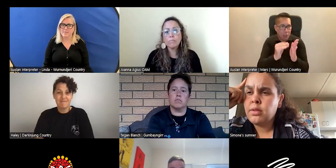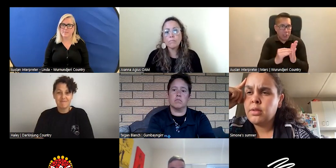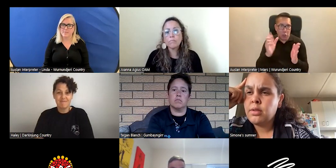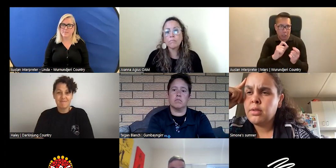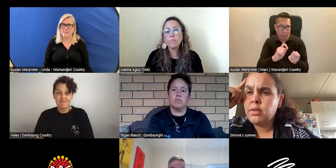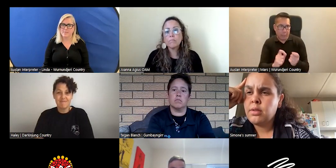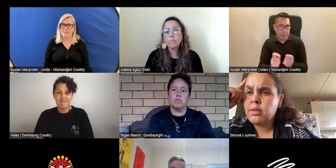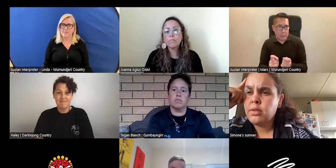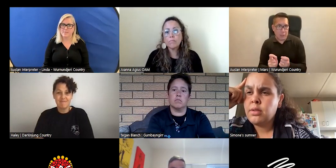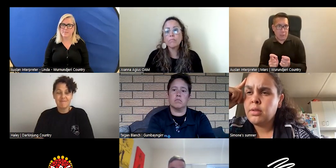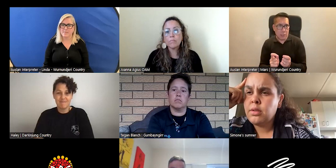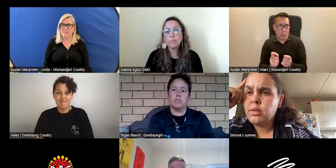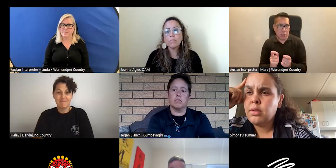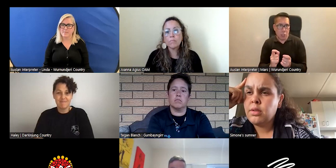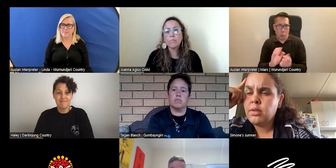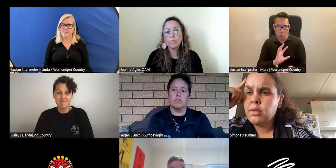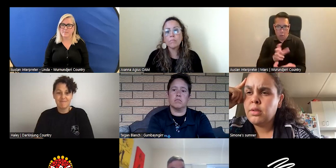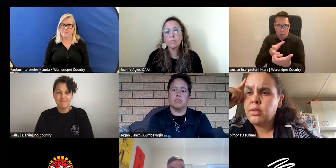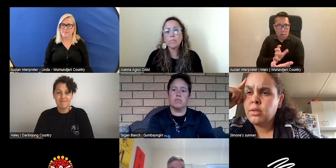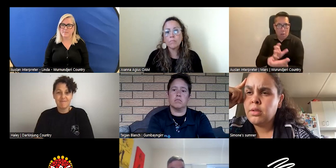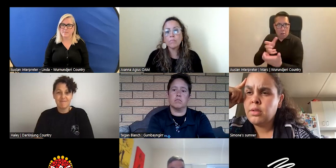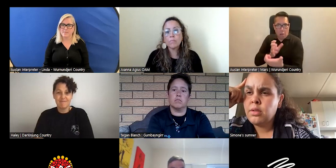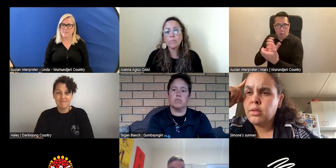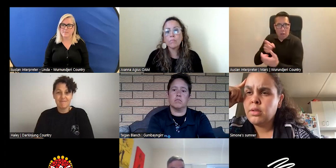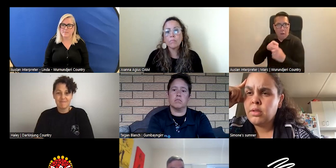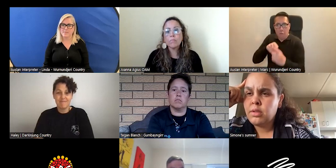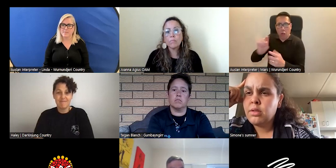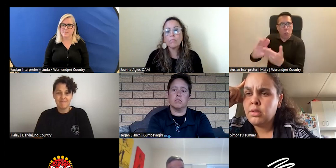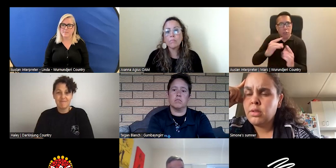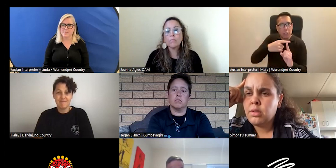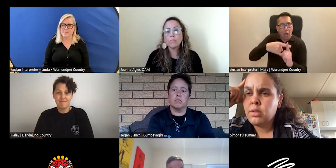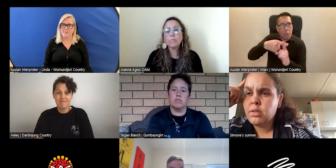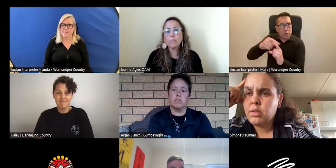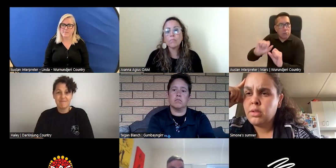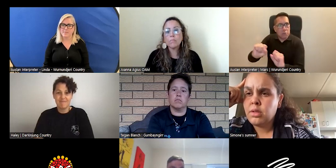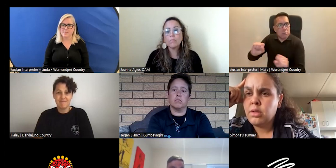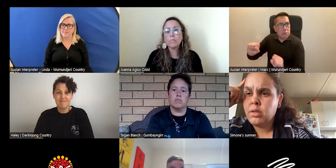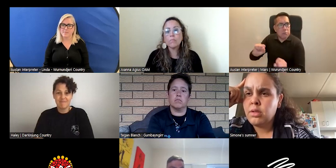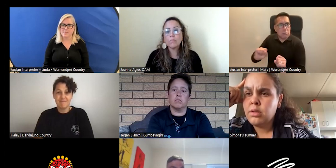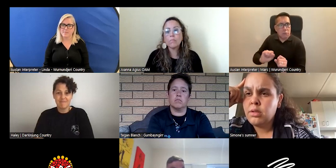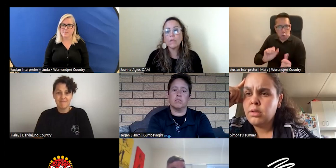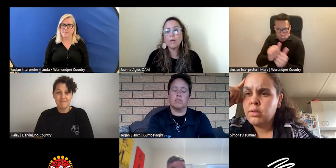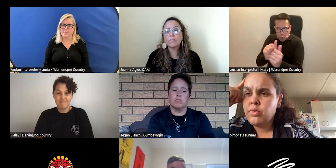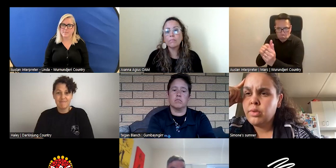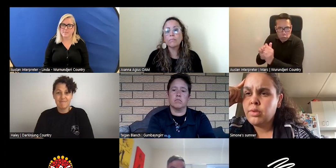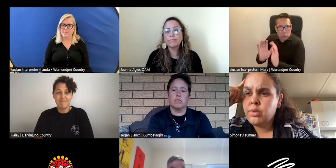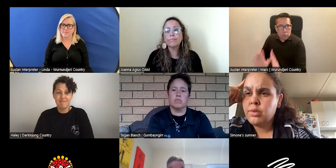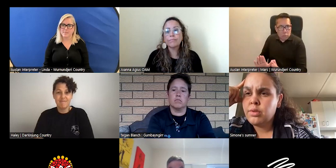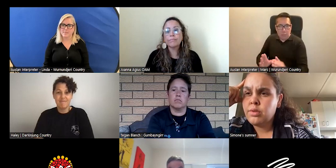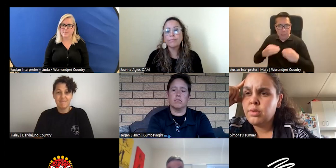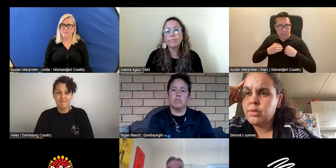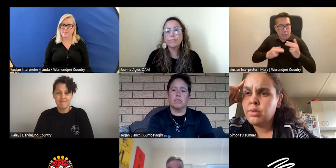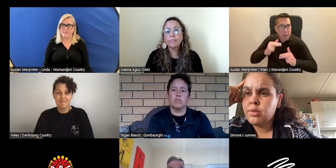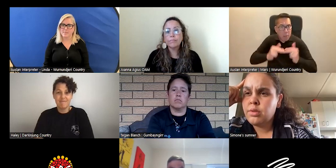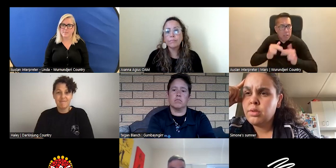adapt and be more target focused for our communities, because, business development and